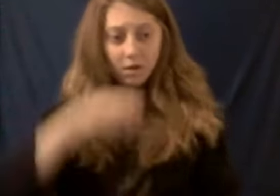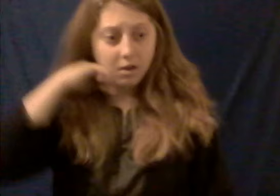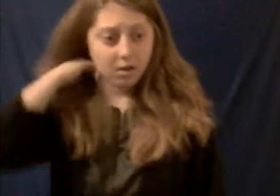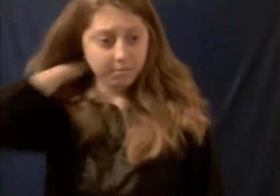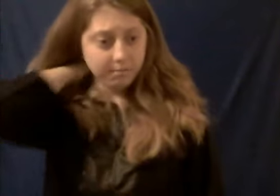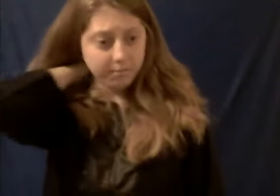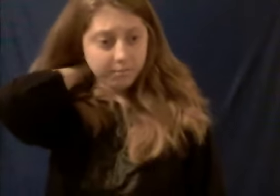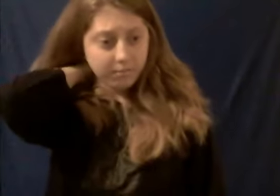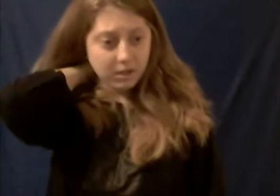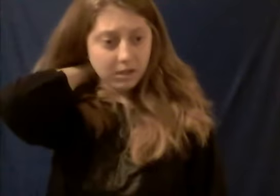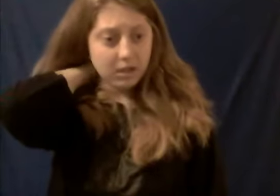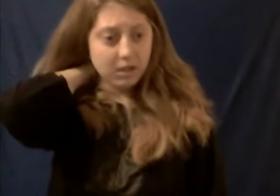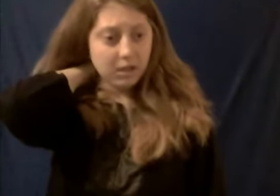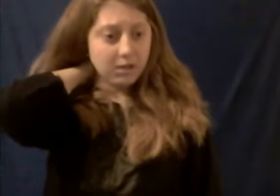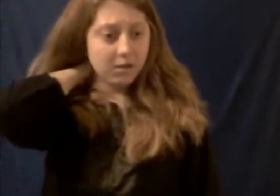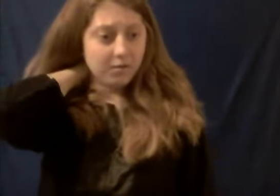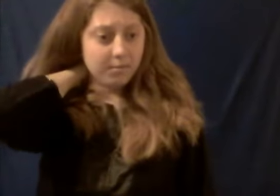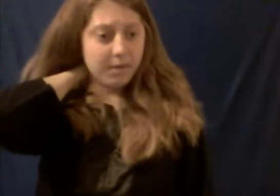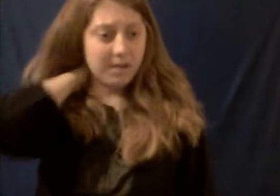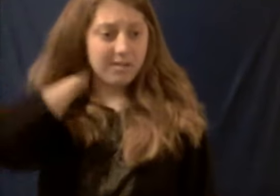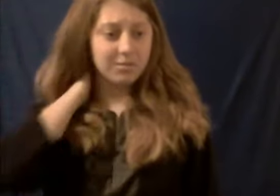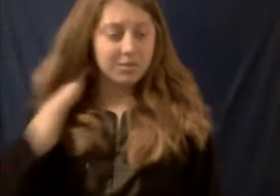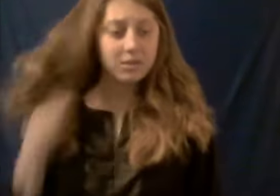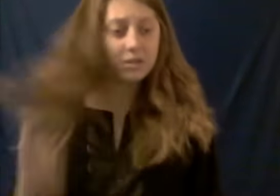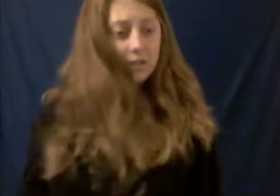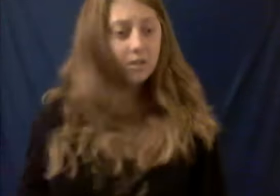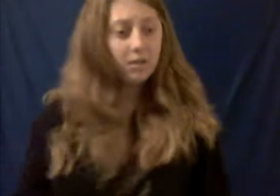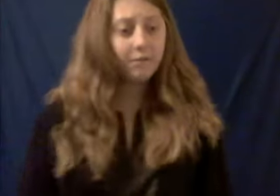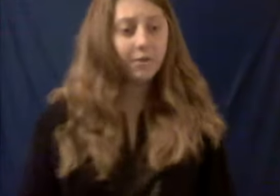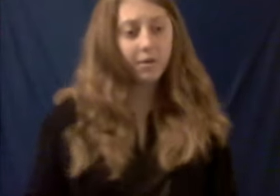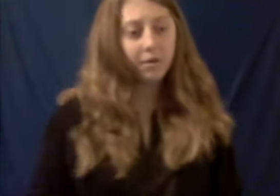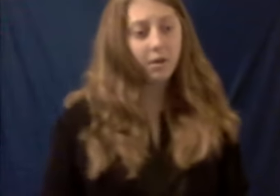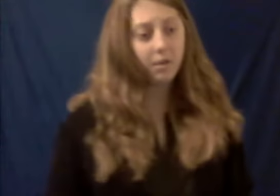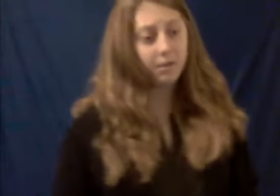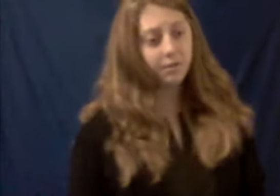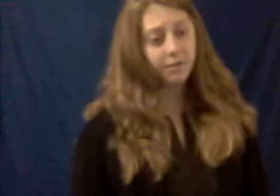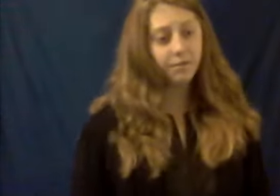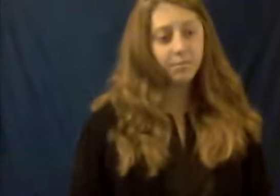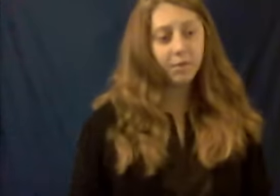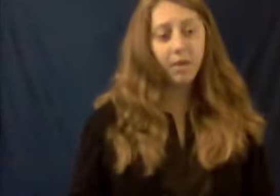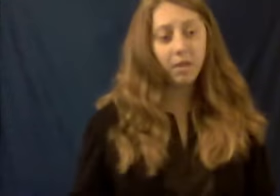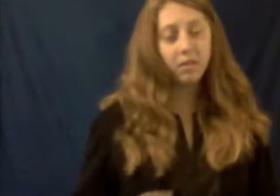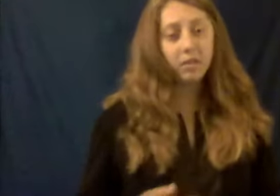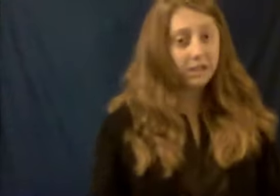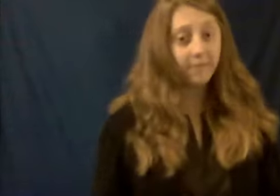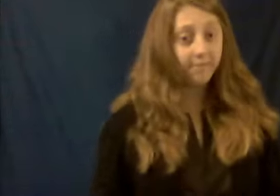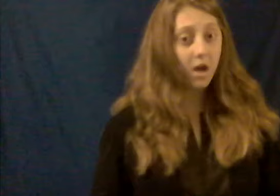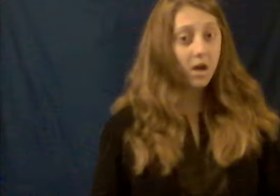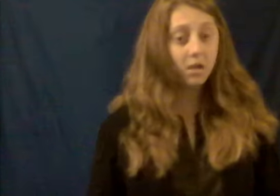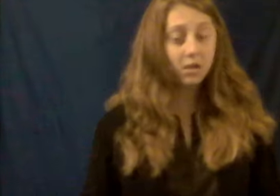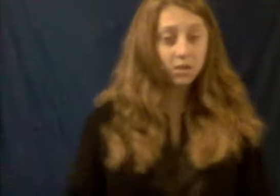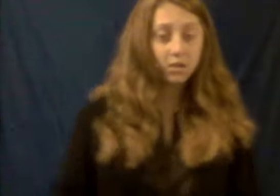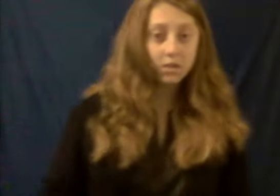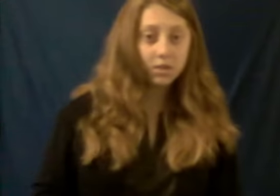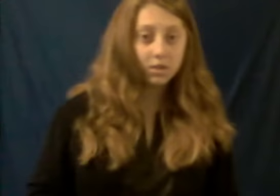Um, it costs about $400 per month to live